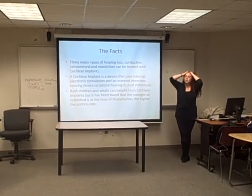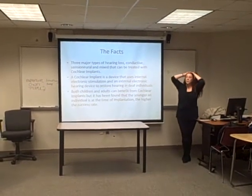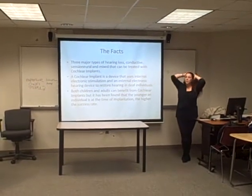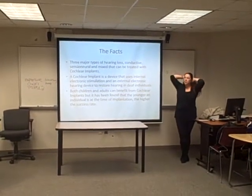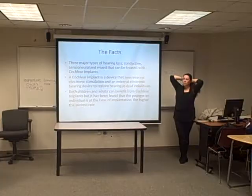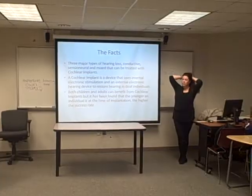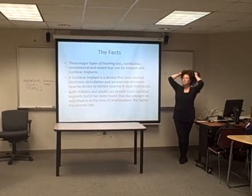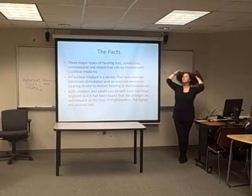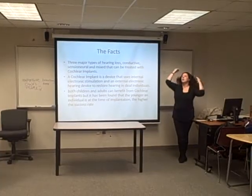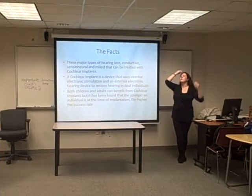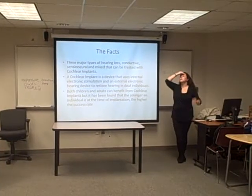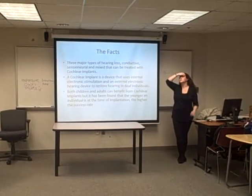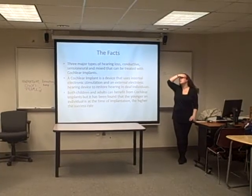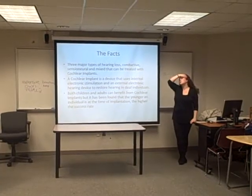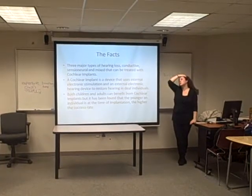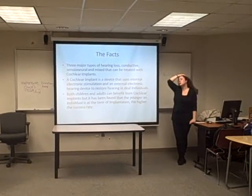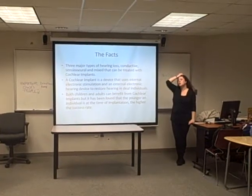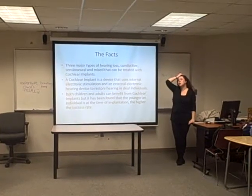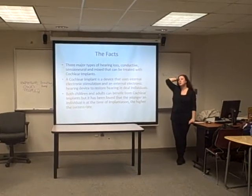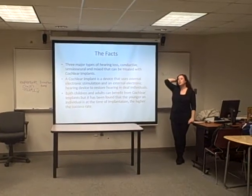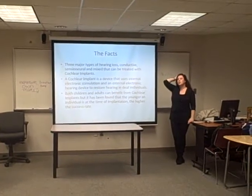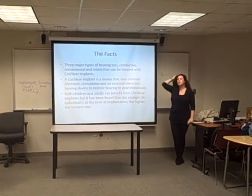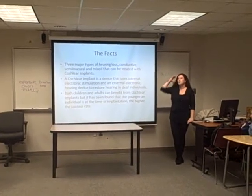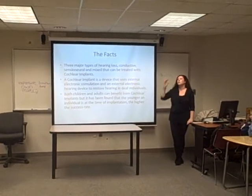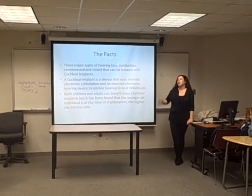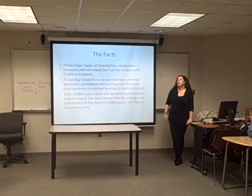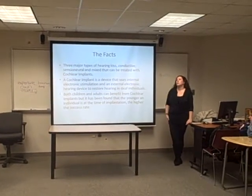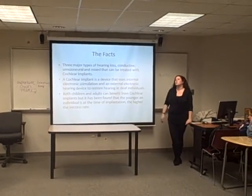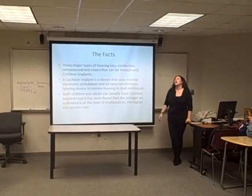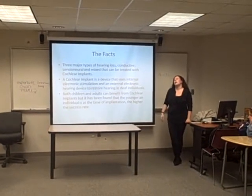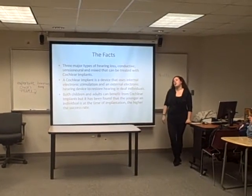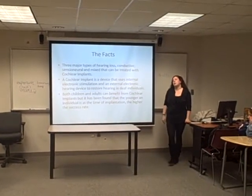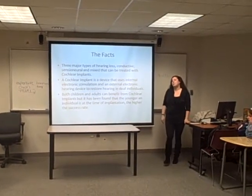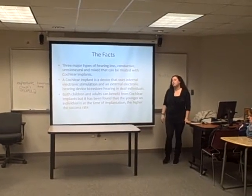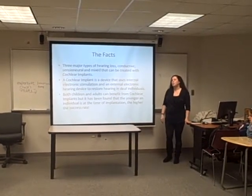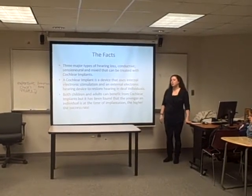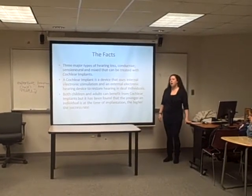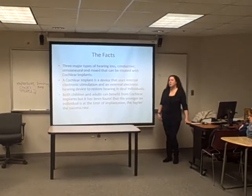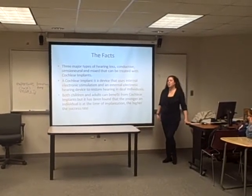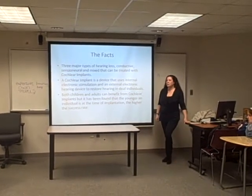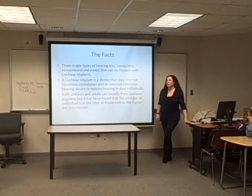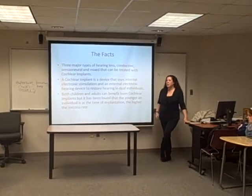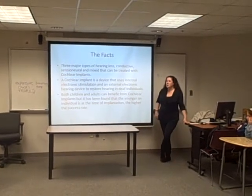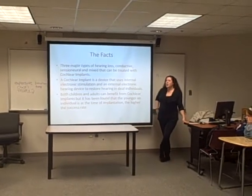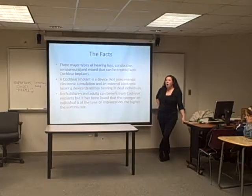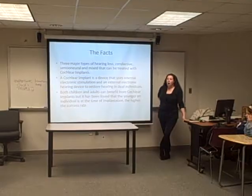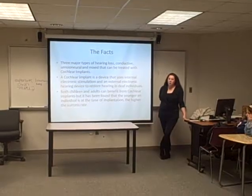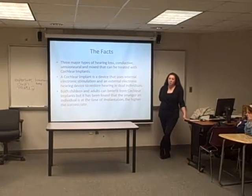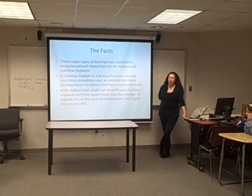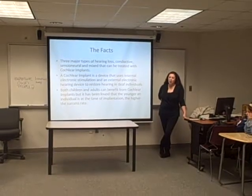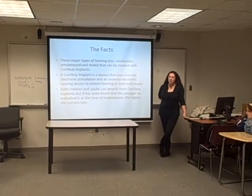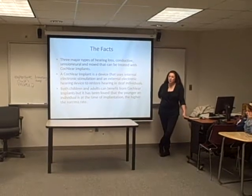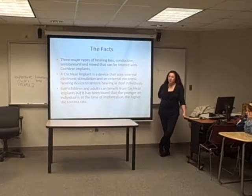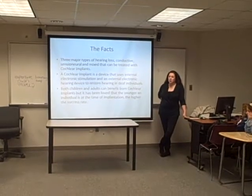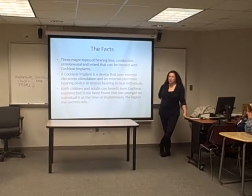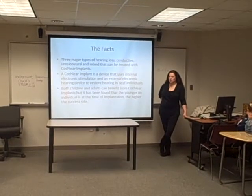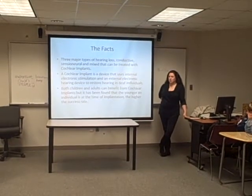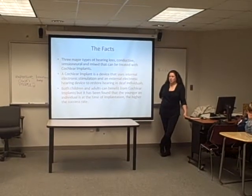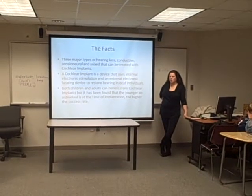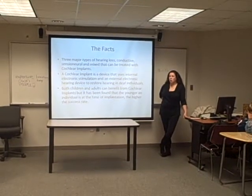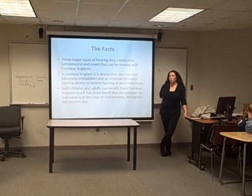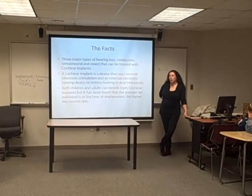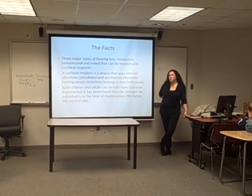have a sister who's deaf, so I don't know if my parents would have opted for this. It wasn't out back then. They might have, but why did you choose? I just